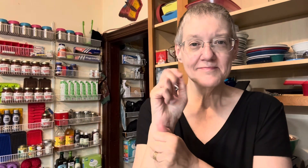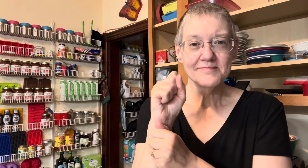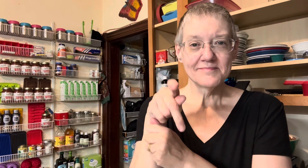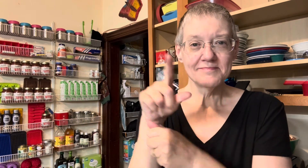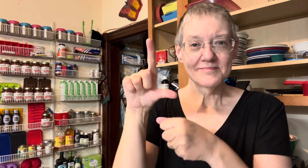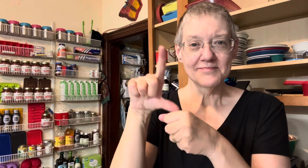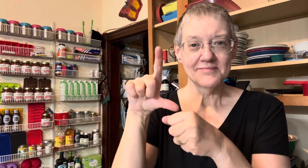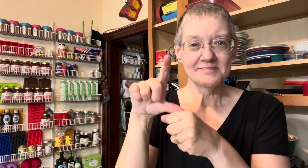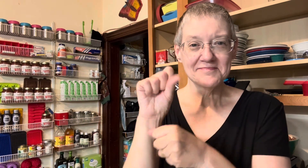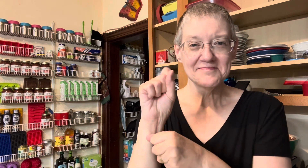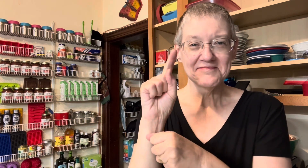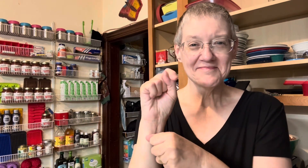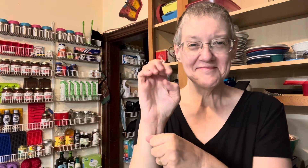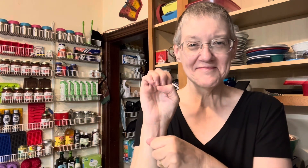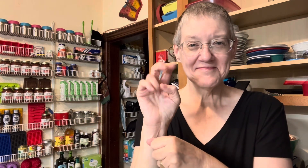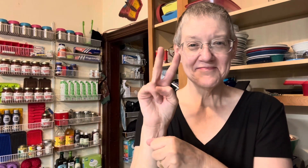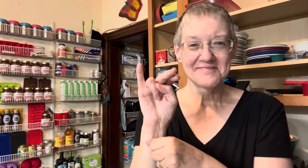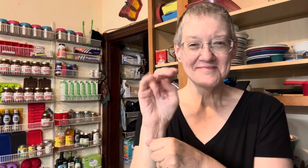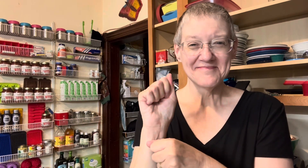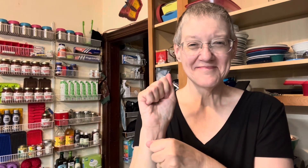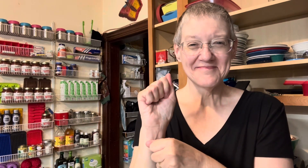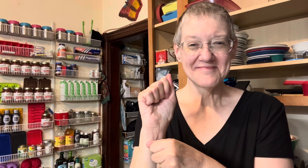half a teaspoon of liquid stevia in my coffee.